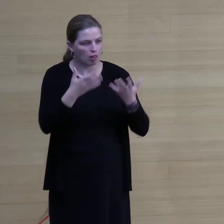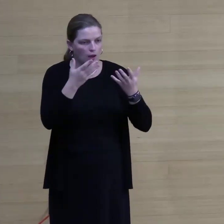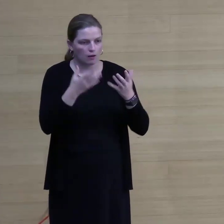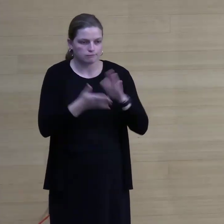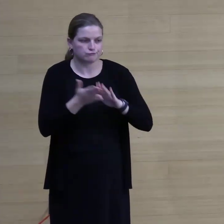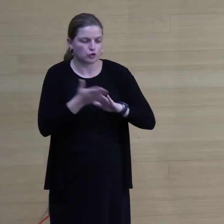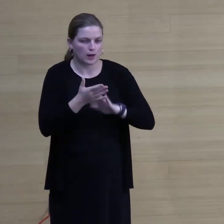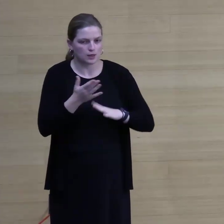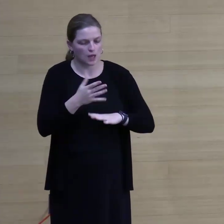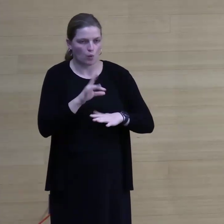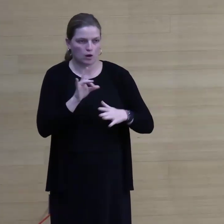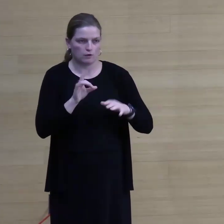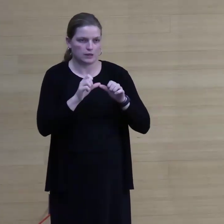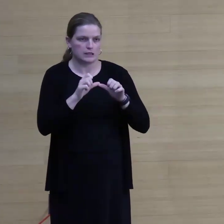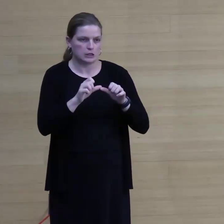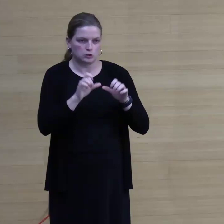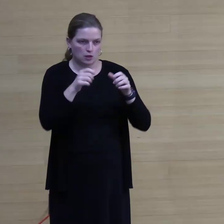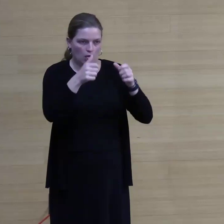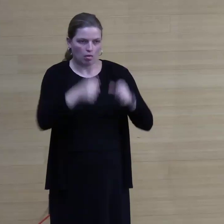dropped gems tonight.